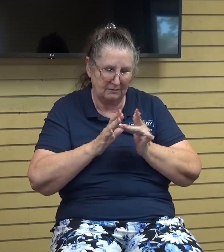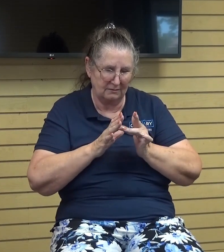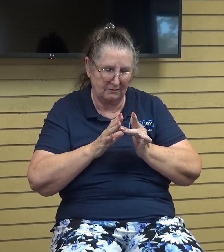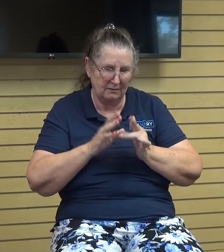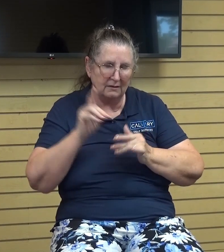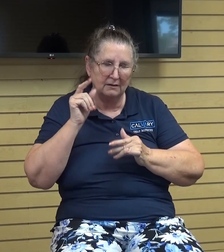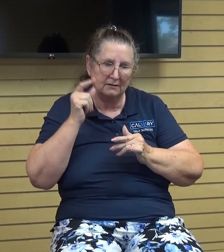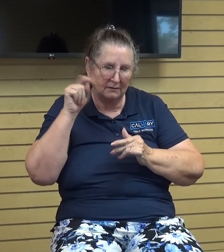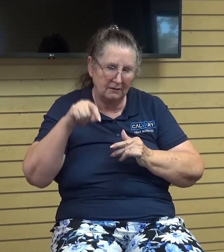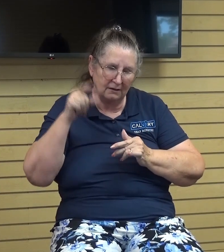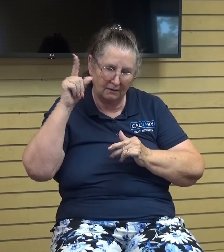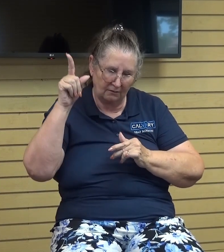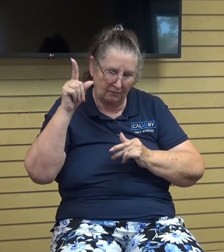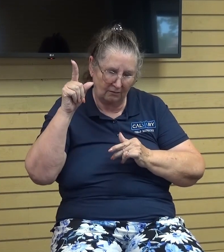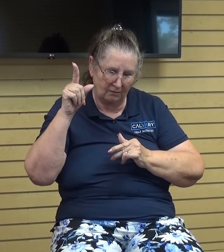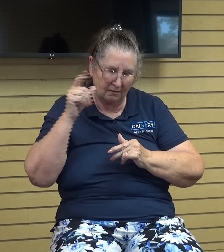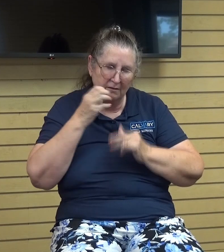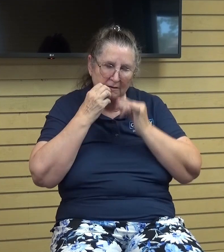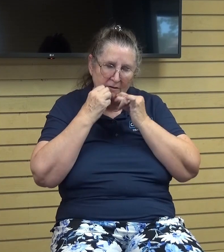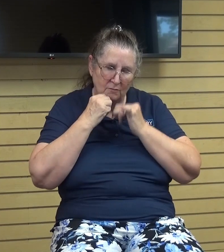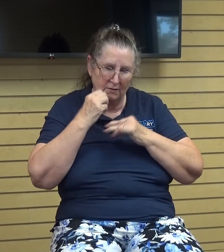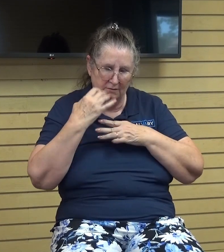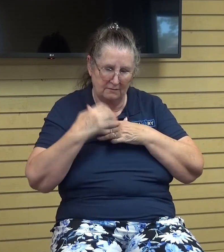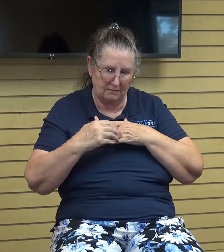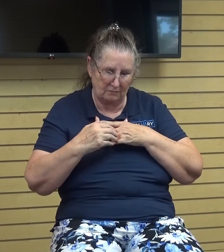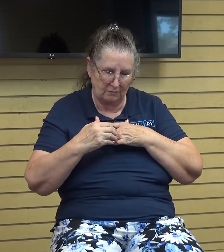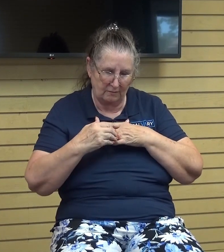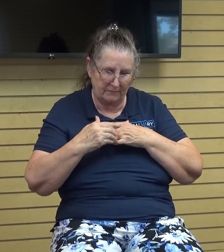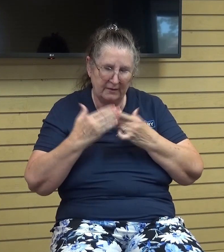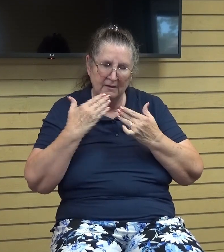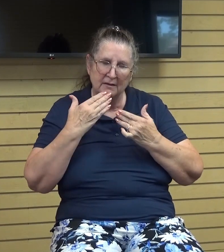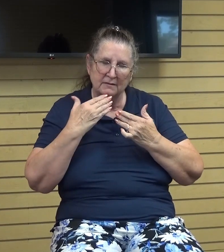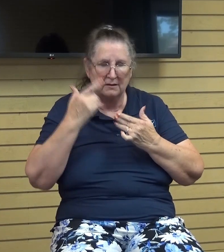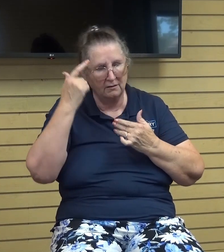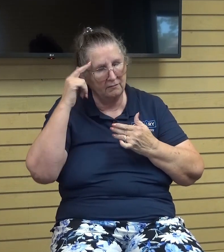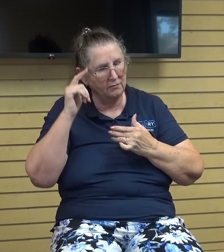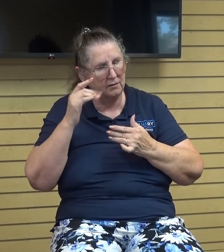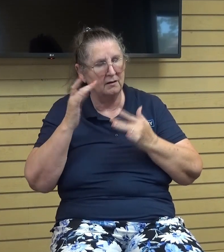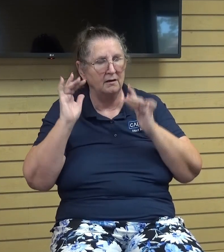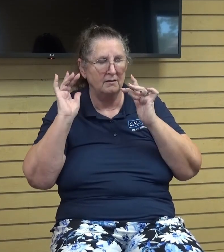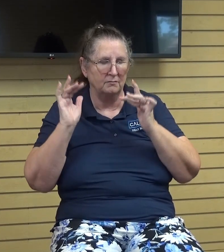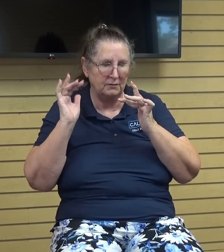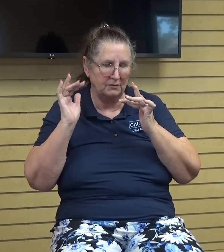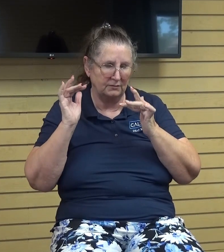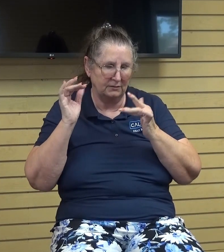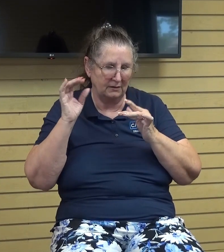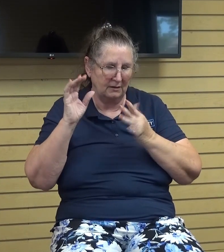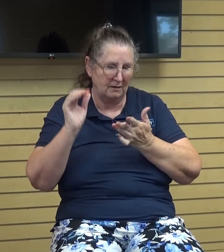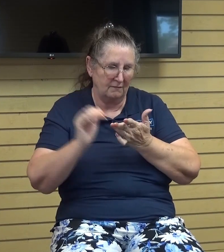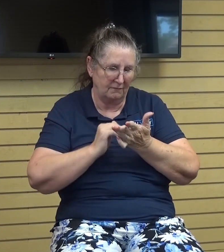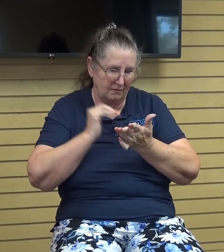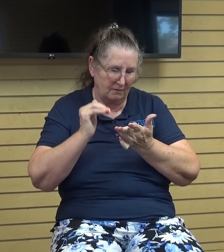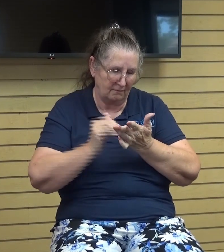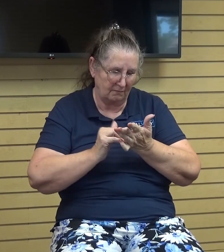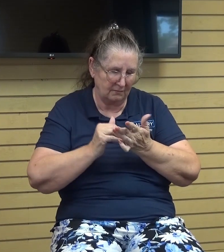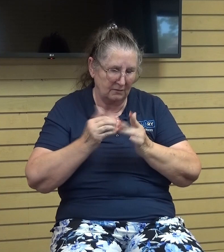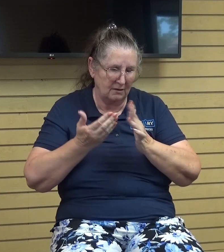Lord, your precious blood. We thank you for the mercy and forgiveness that comes through knowing you. We pray that